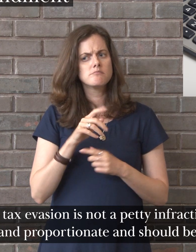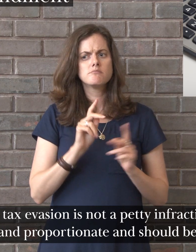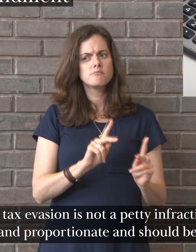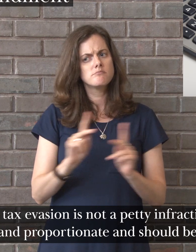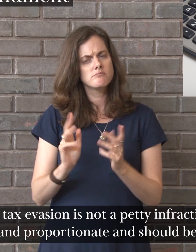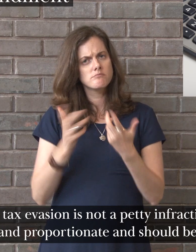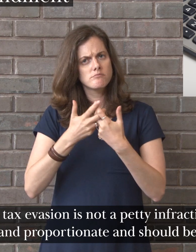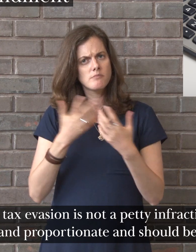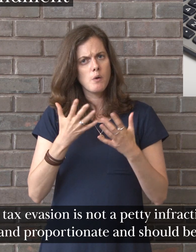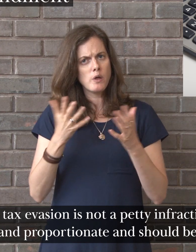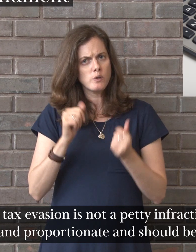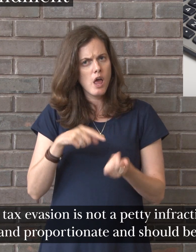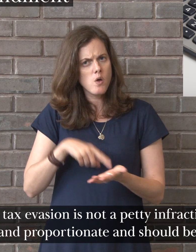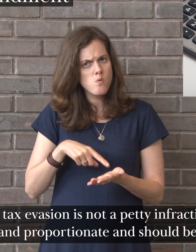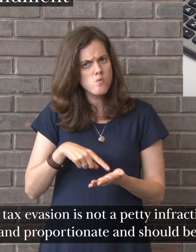and should be levied by law.